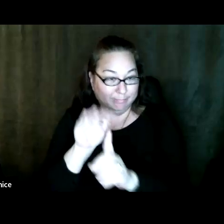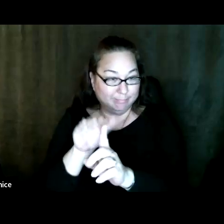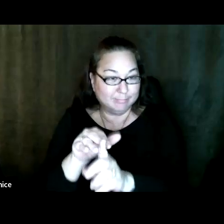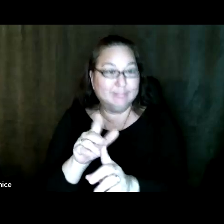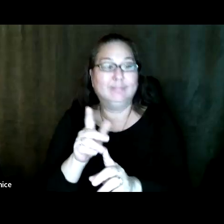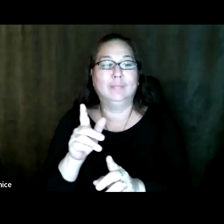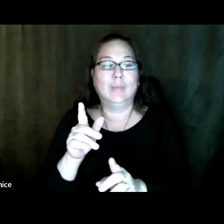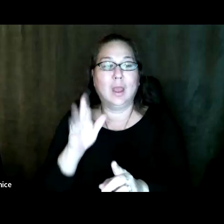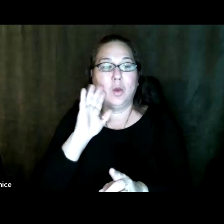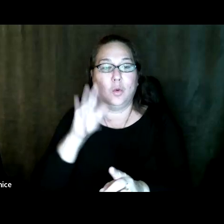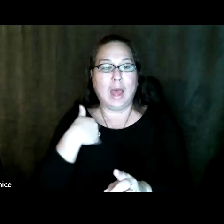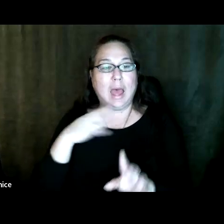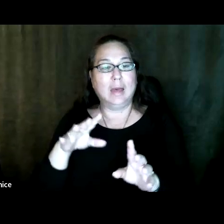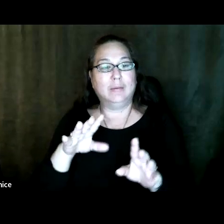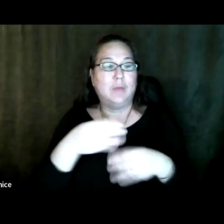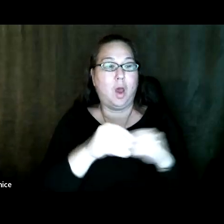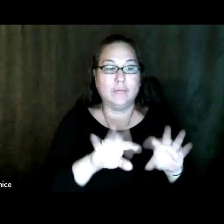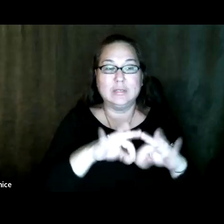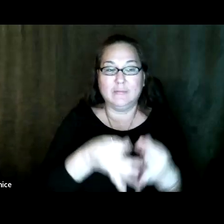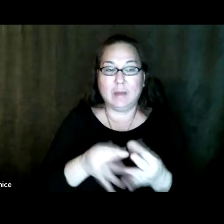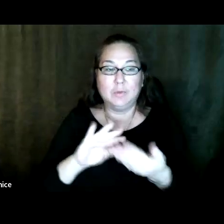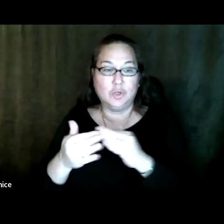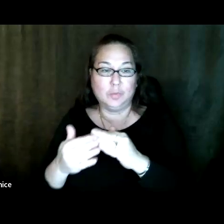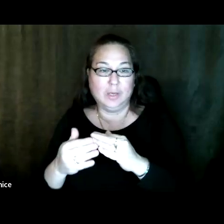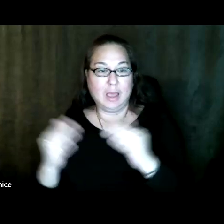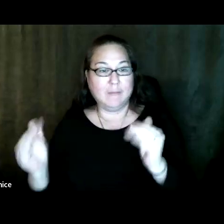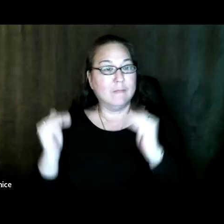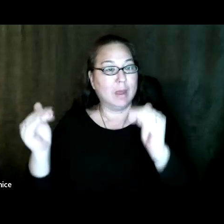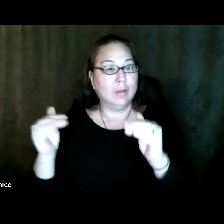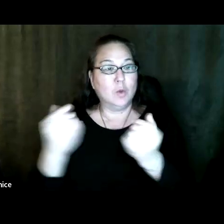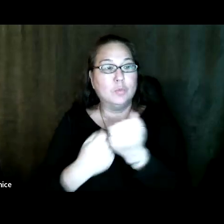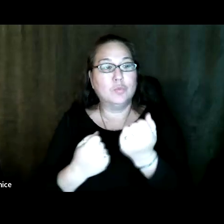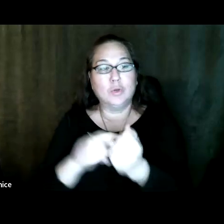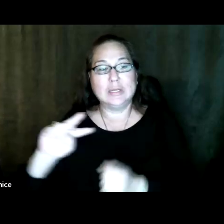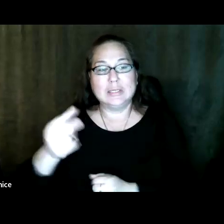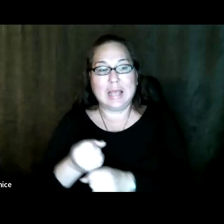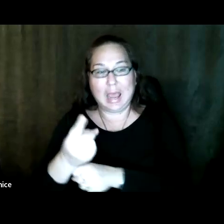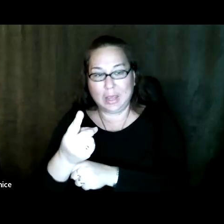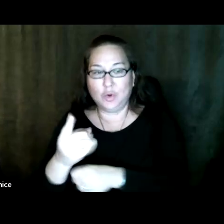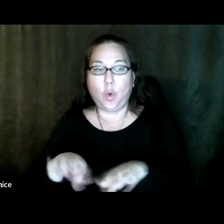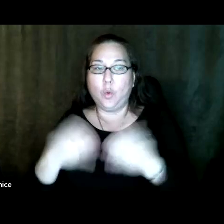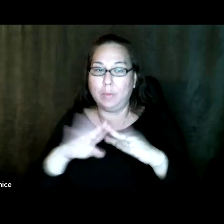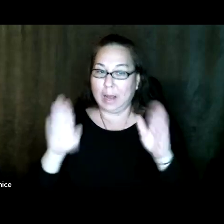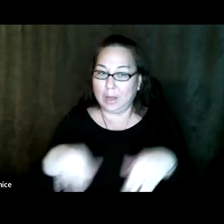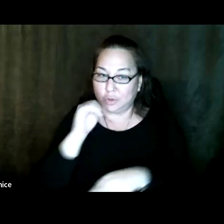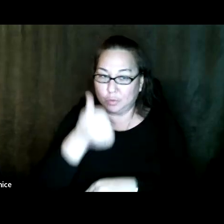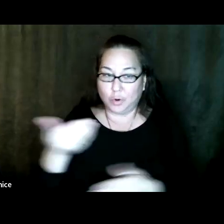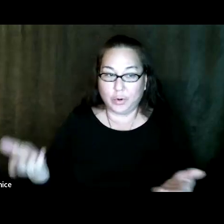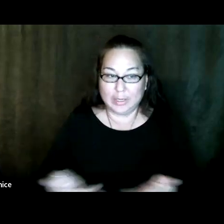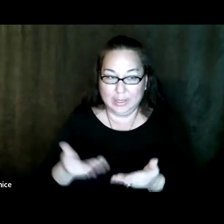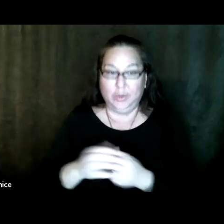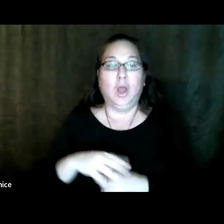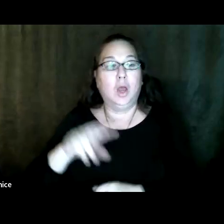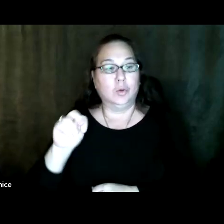be here on the first and second floors of the Bowling Building from 5 to 7 p.m. I hope you're able to stop by. It's always a great